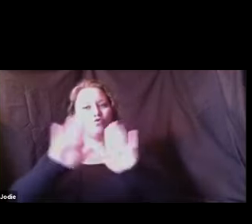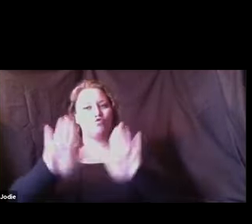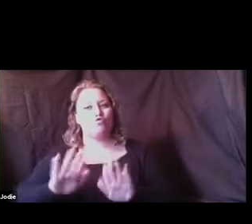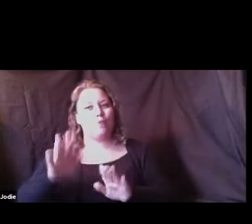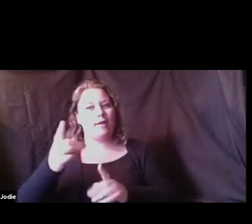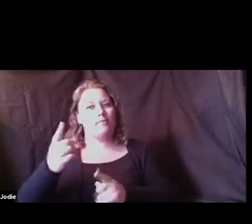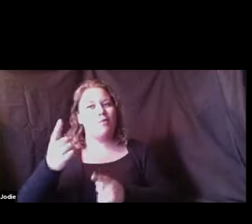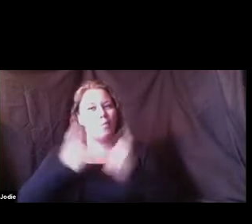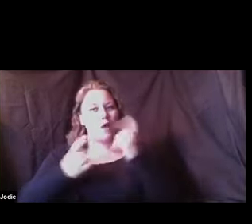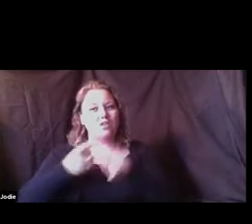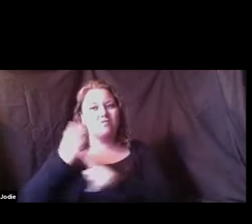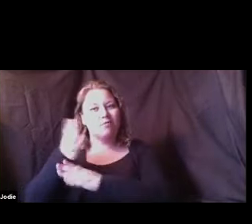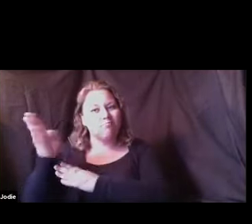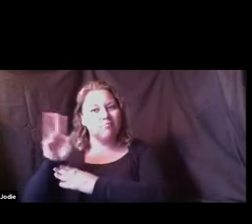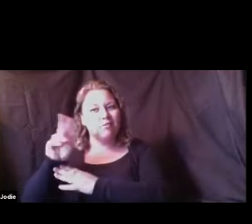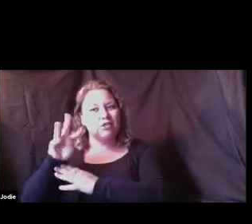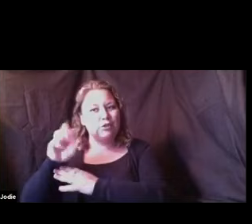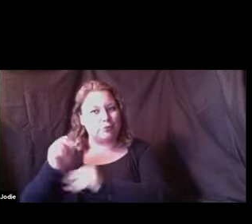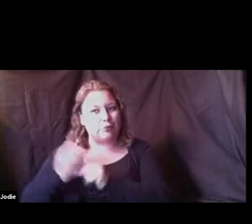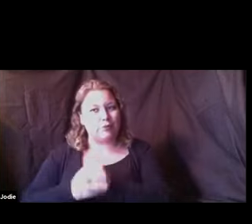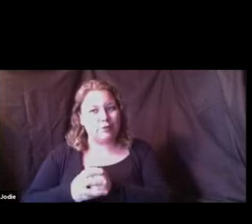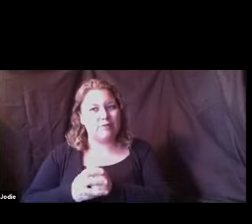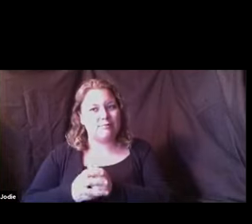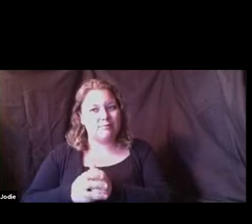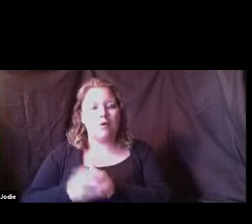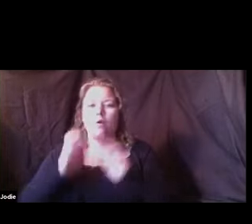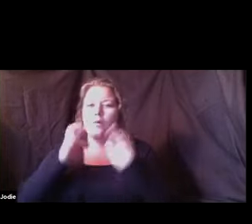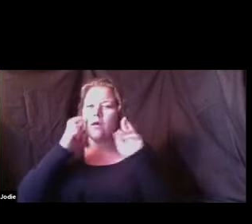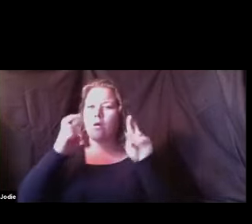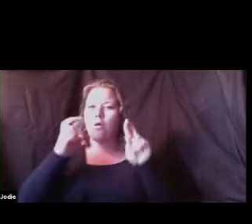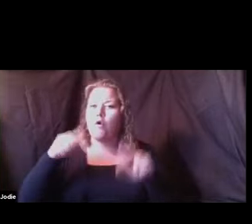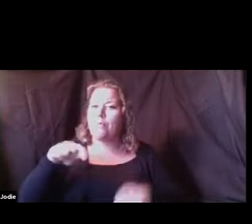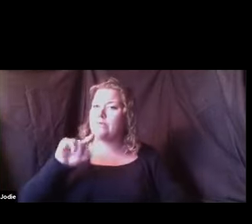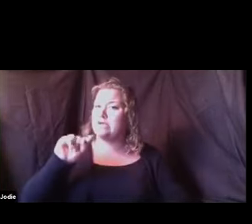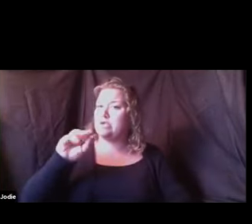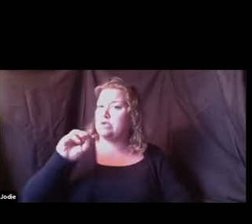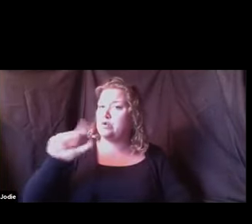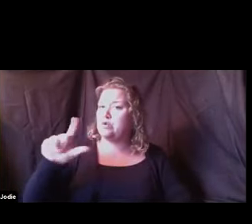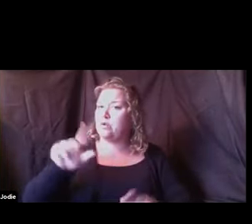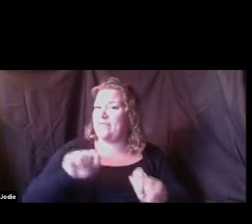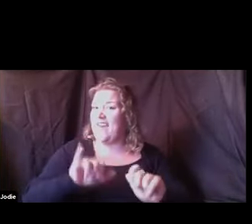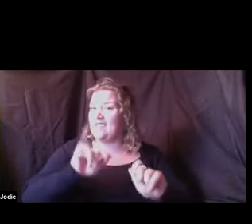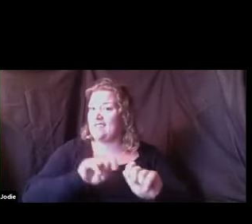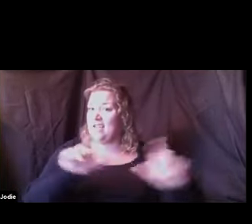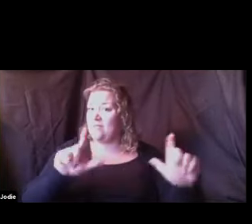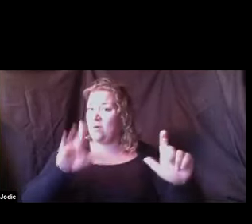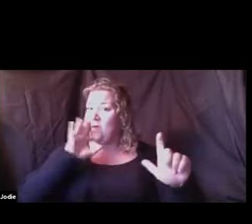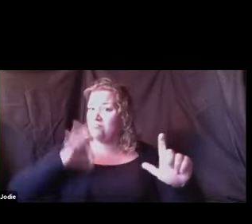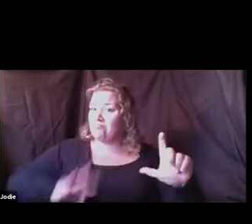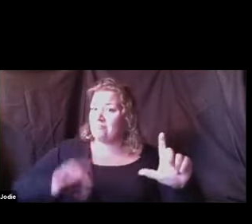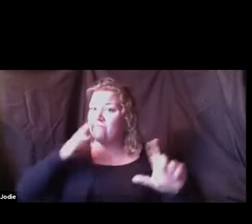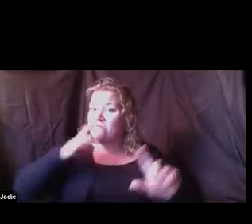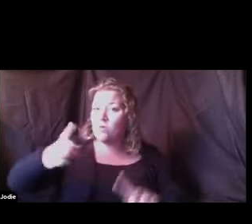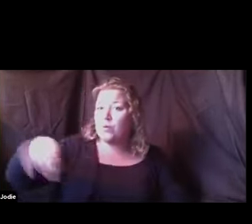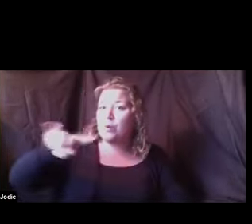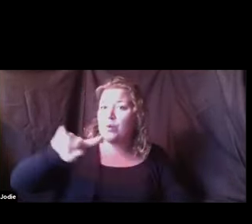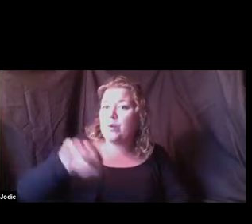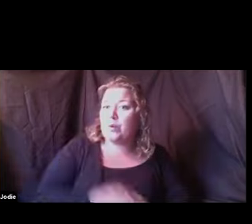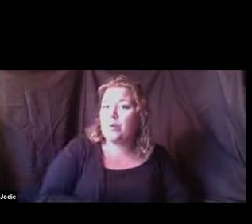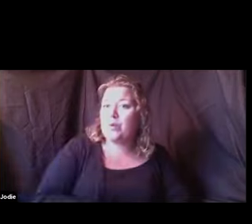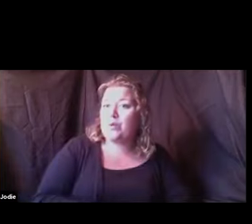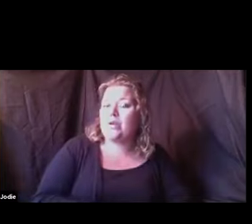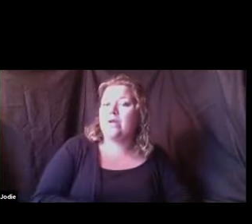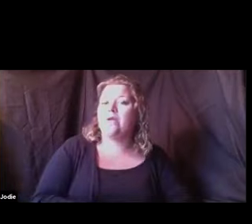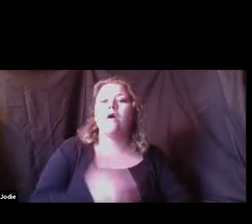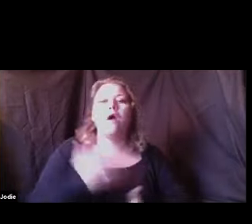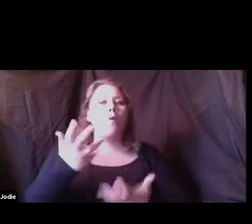media partners. We hope that this tool will be useful to you. We are looking to have a way for you to